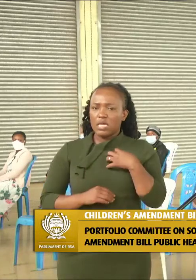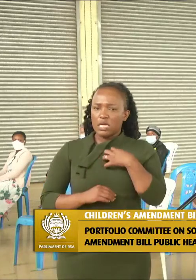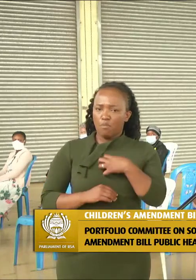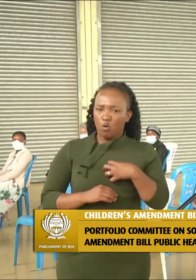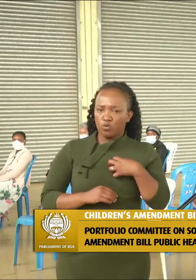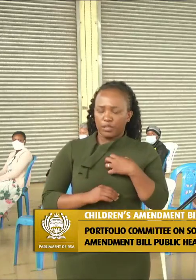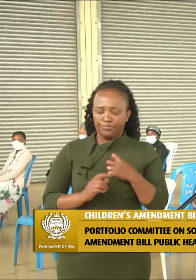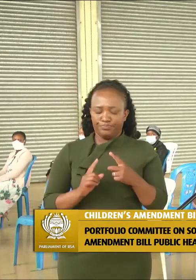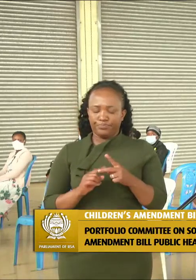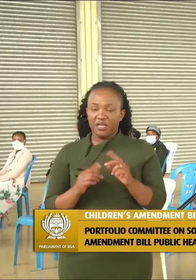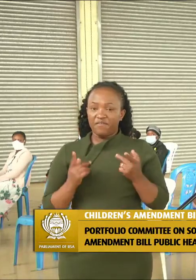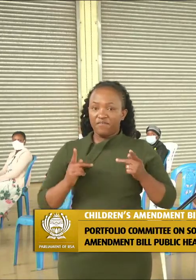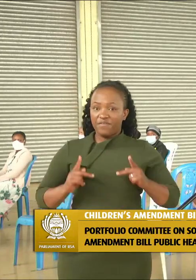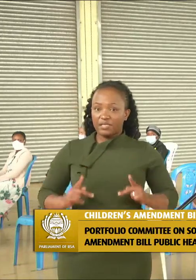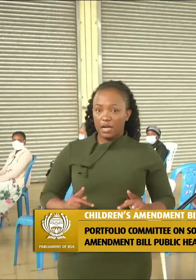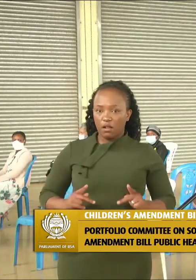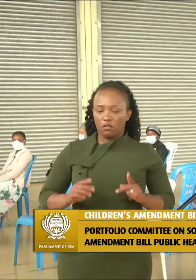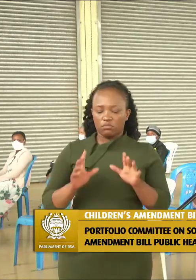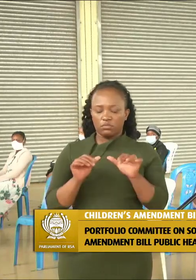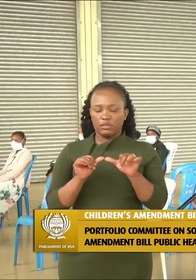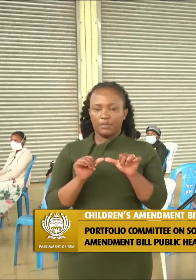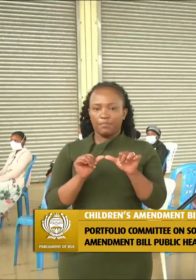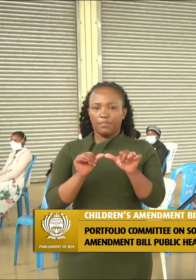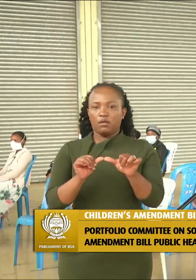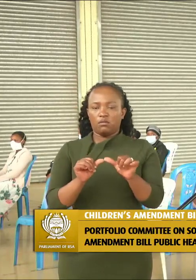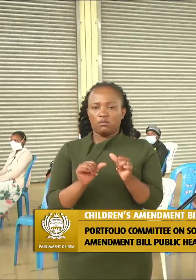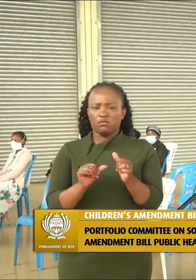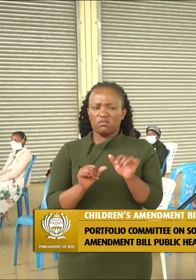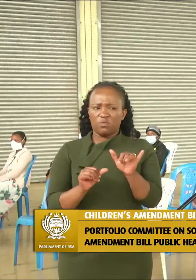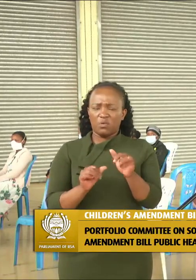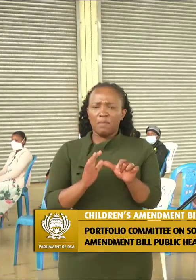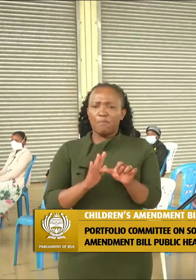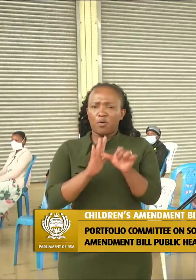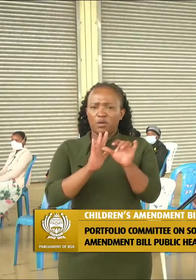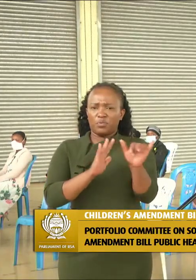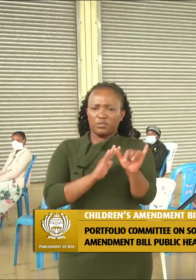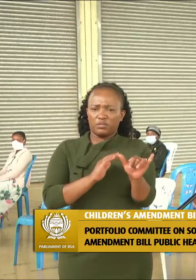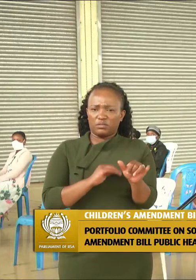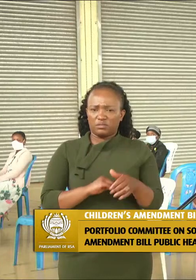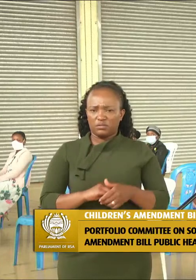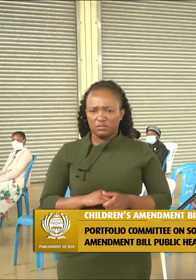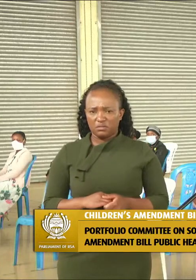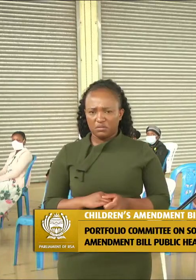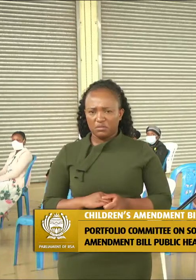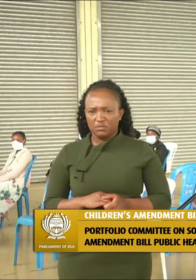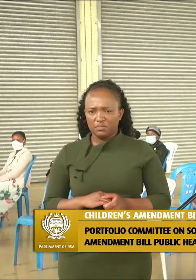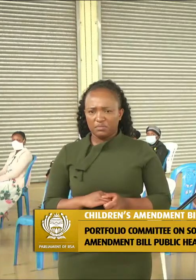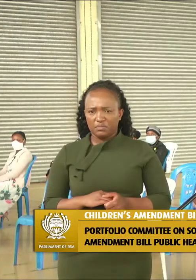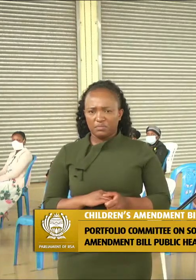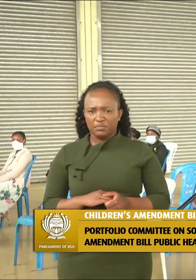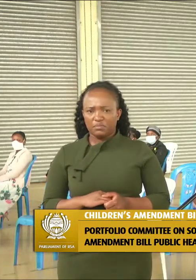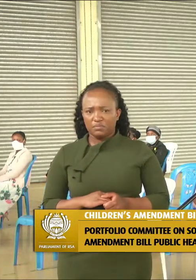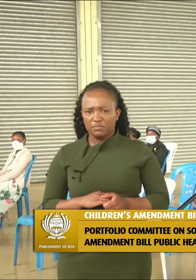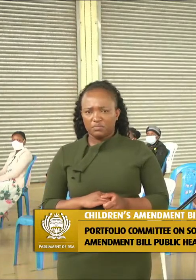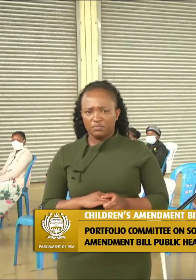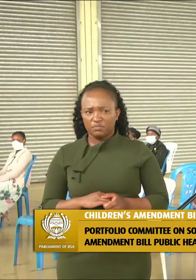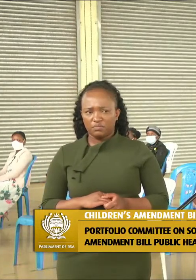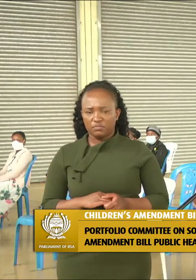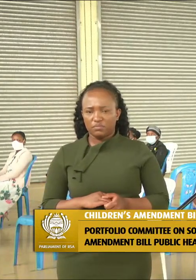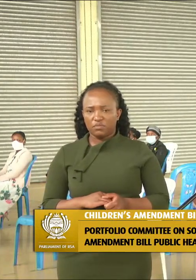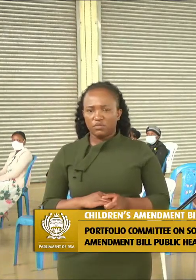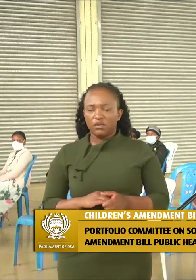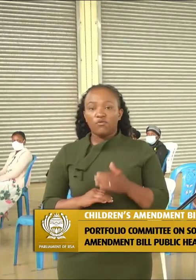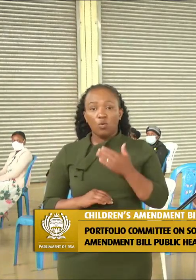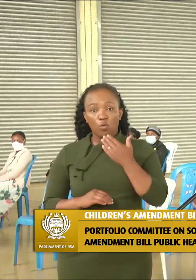okubaluleke kakhulu? Ukuzinza ngokomzimba noma ngokomzwelo? For the child's